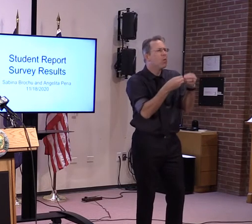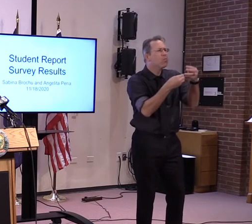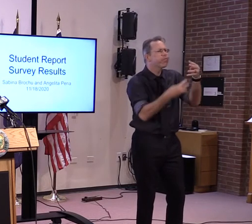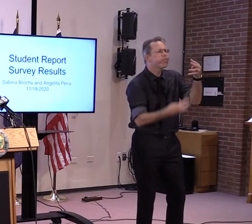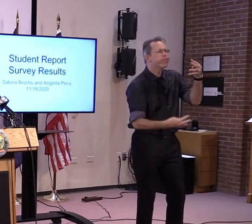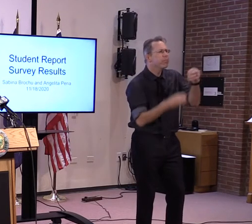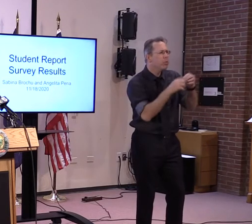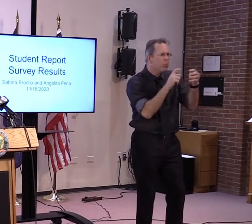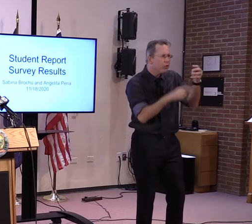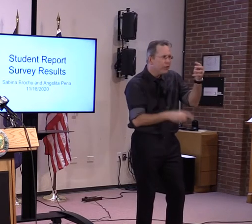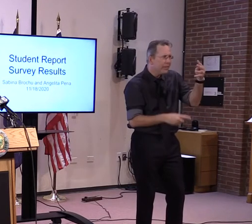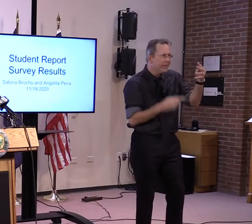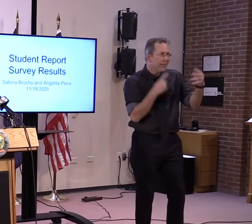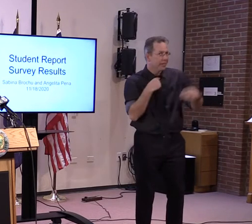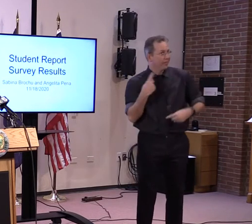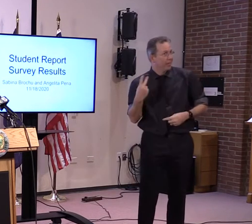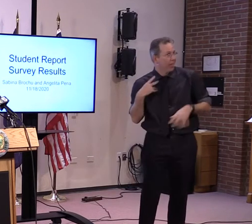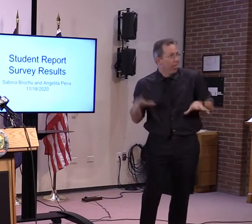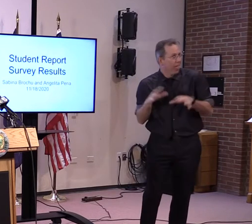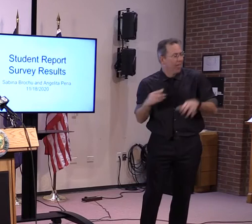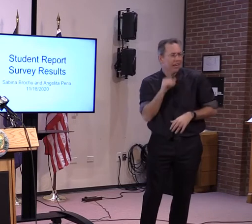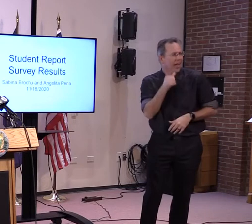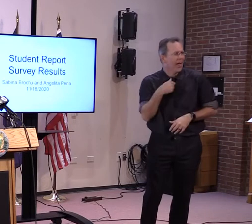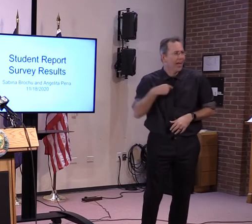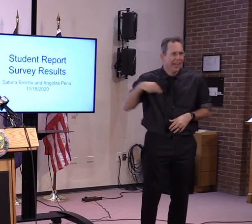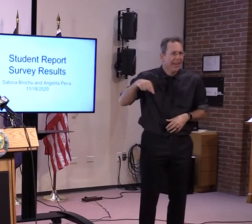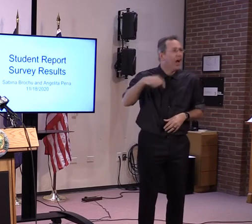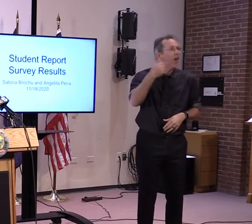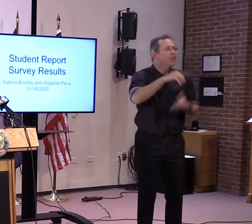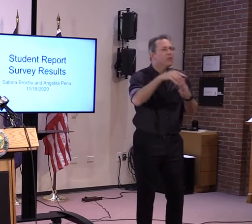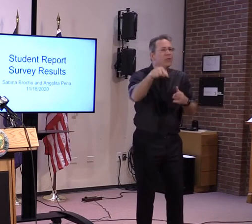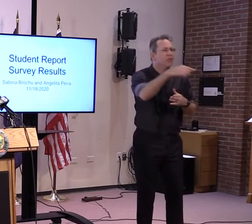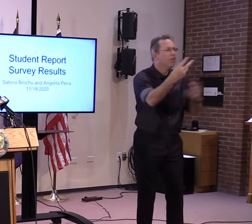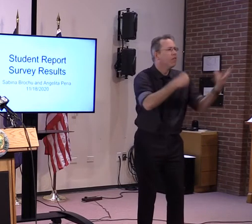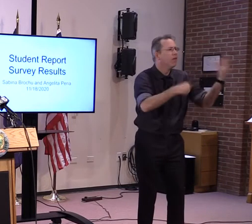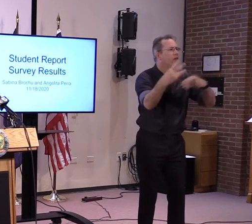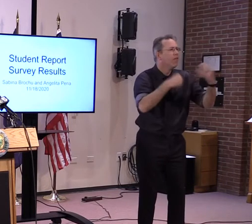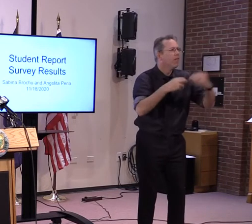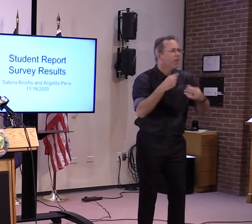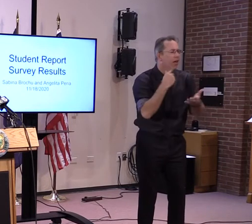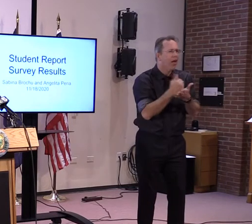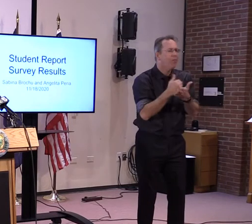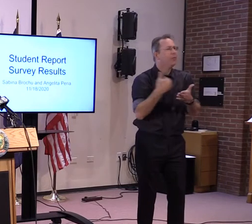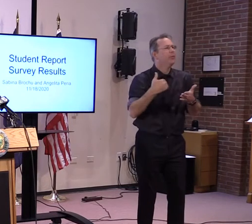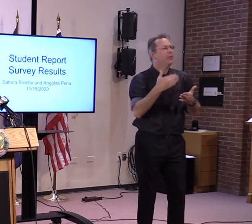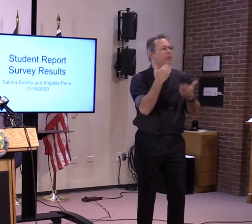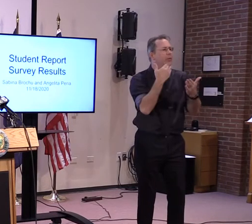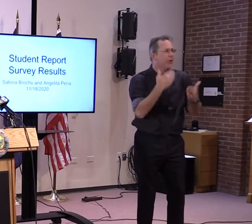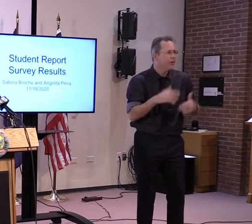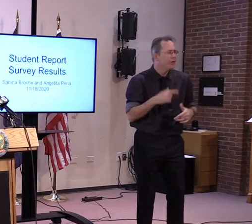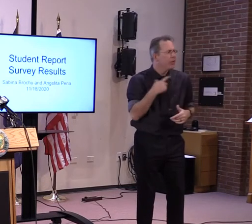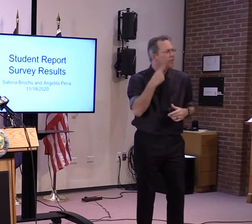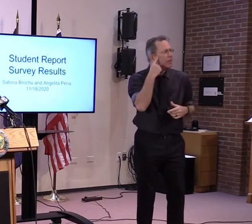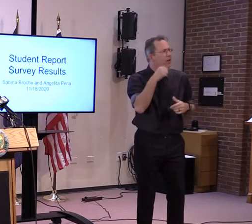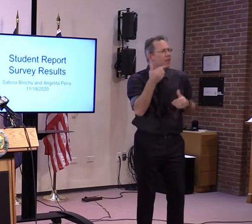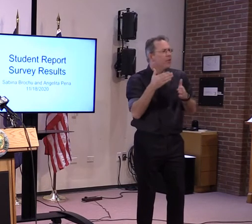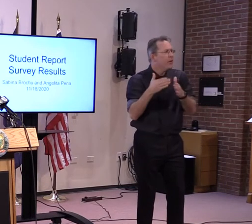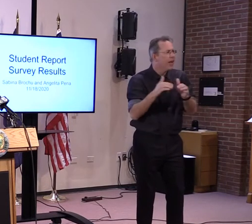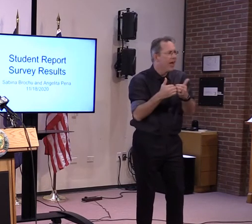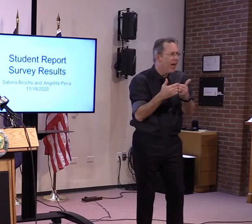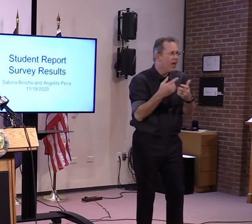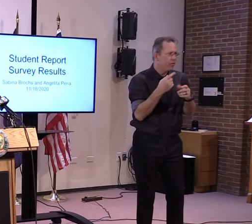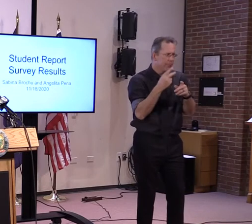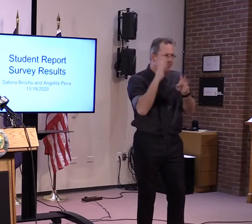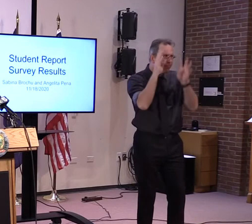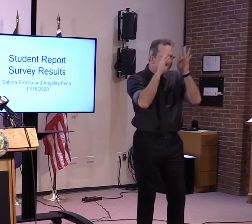Anyalita and I are feeling at school. So I decided that a great way to do this would be to create a survey and send it out